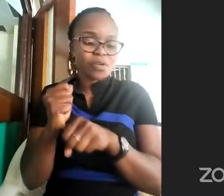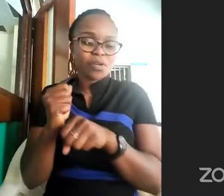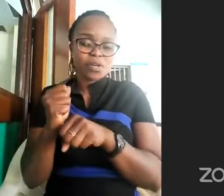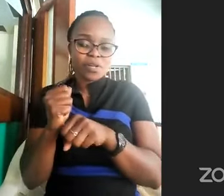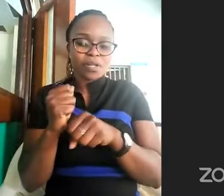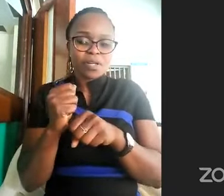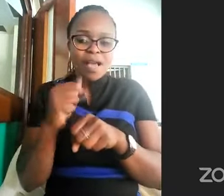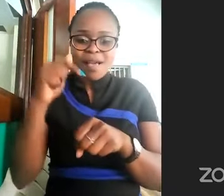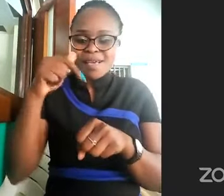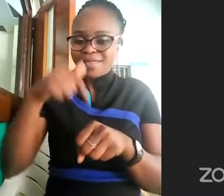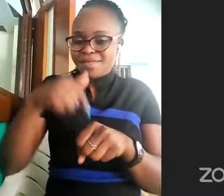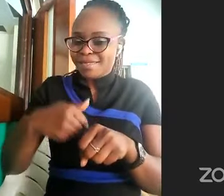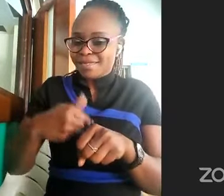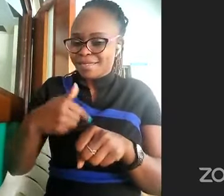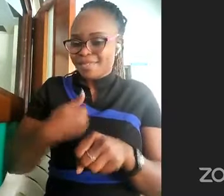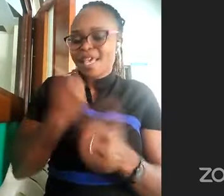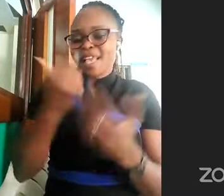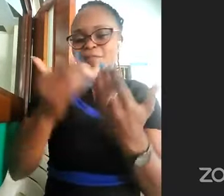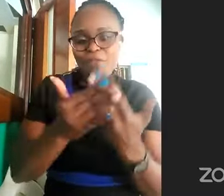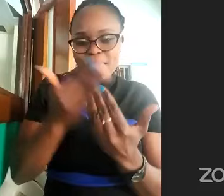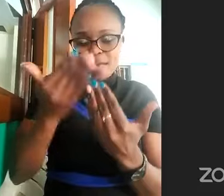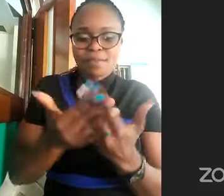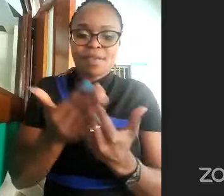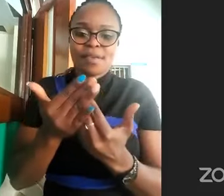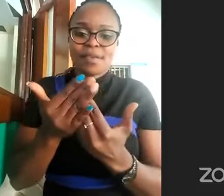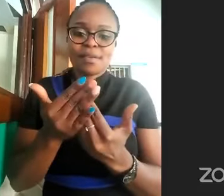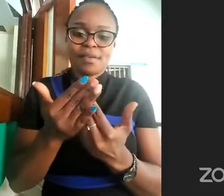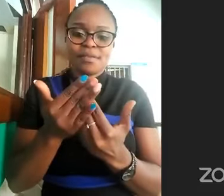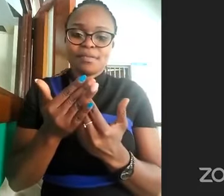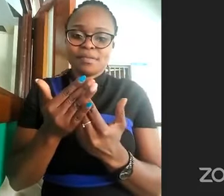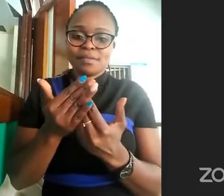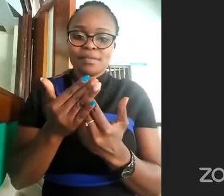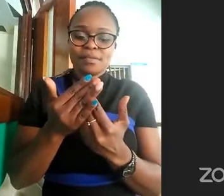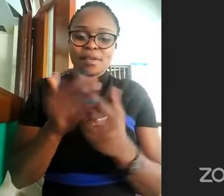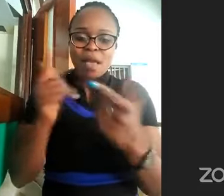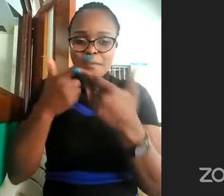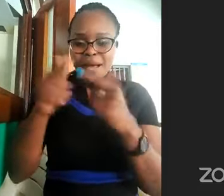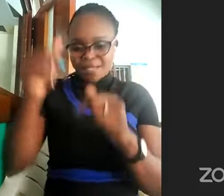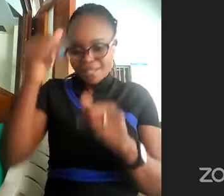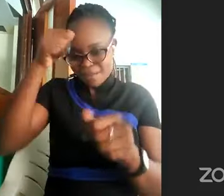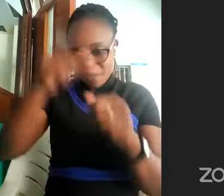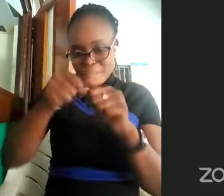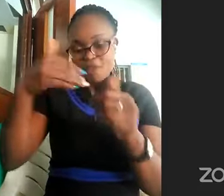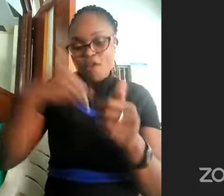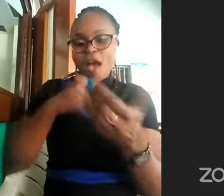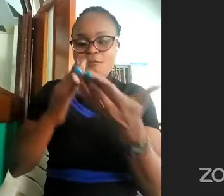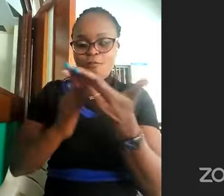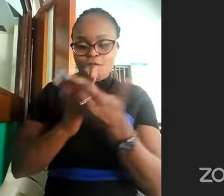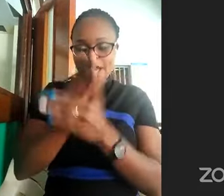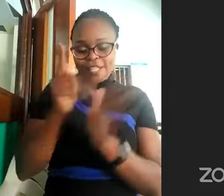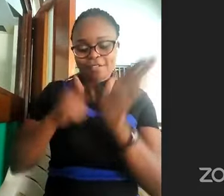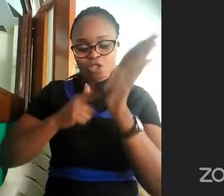display your body the way you want, and you have your rights to display your body. So that shows